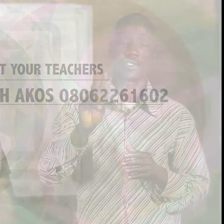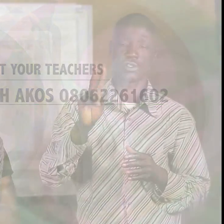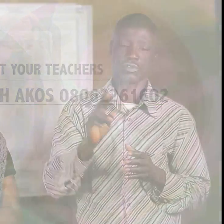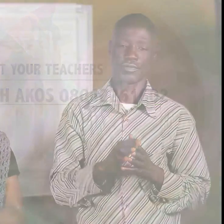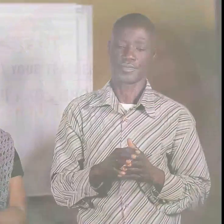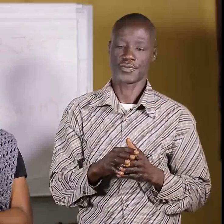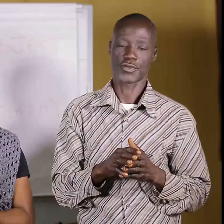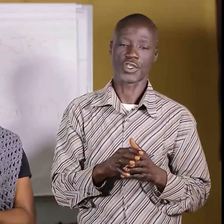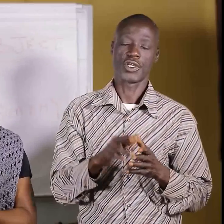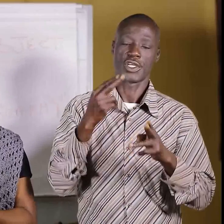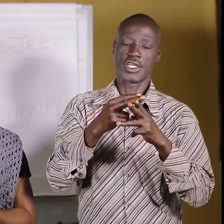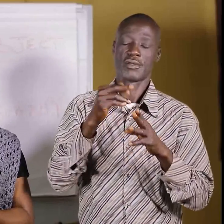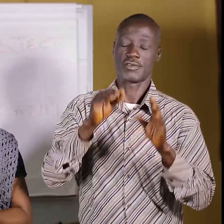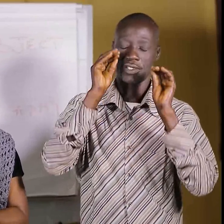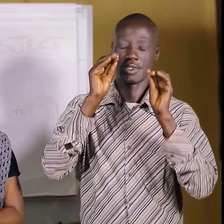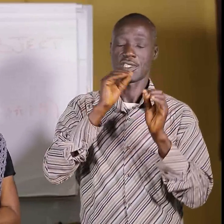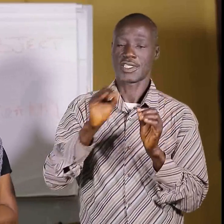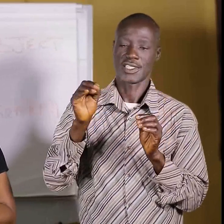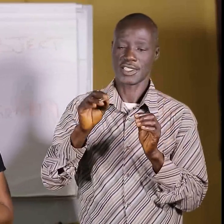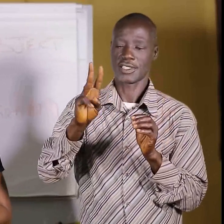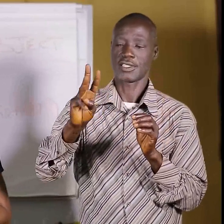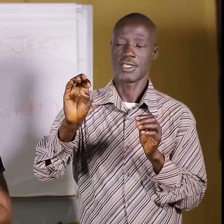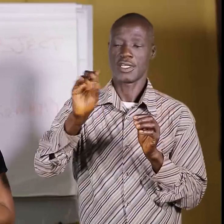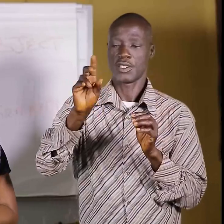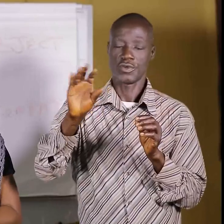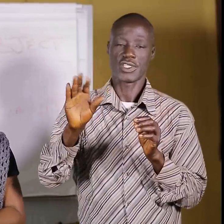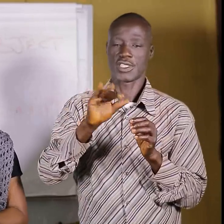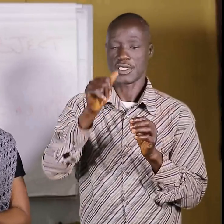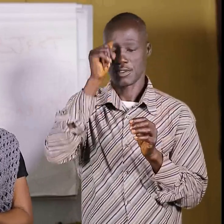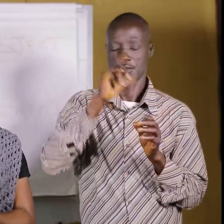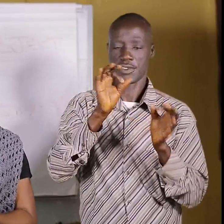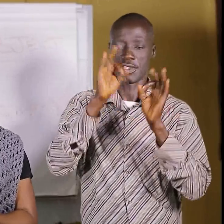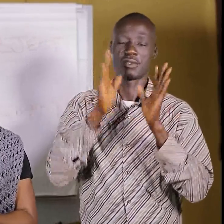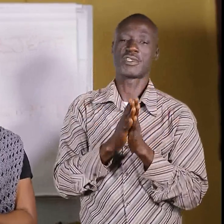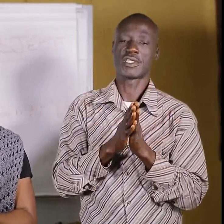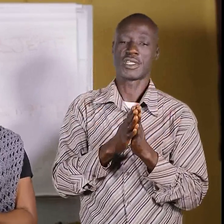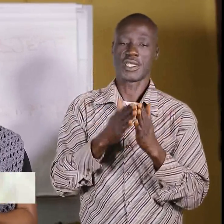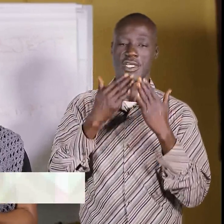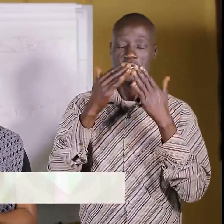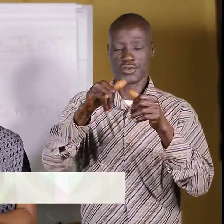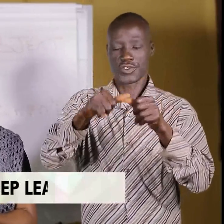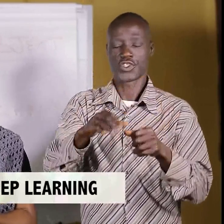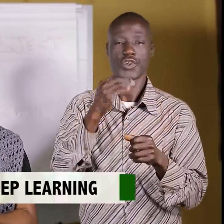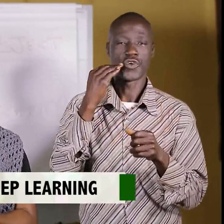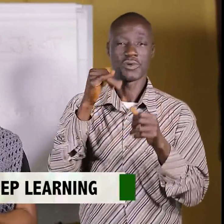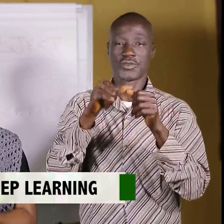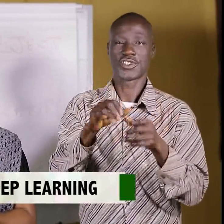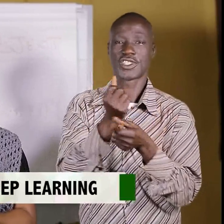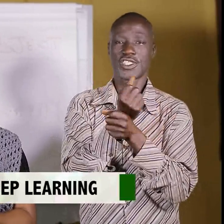080-6226-1602. I remain your geography teacher, Wezi Jeremiah Akos. Stay